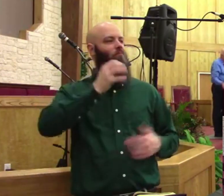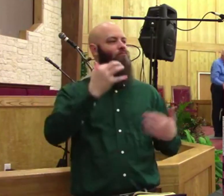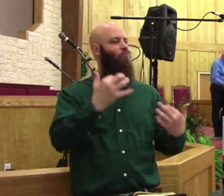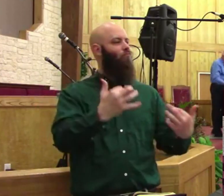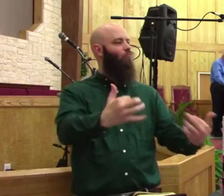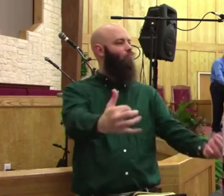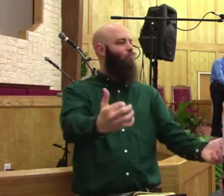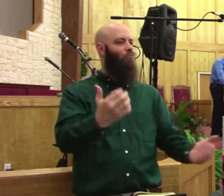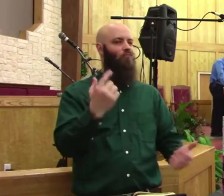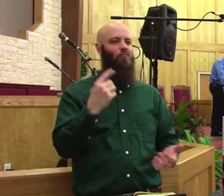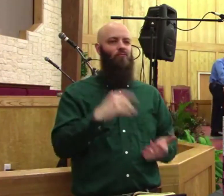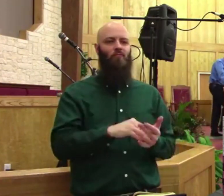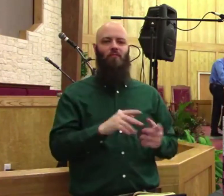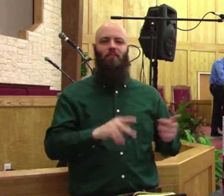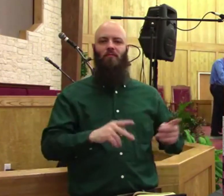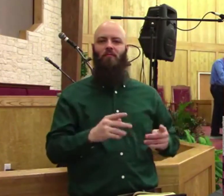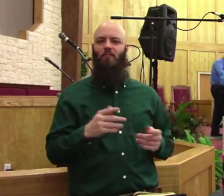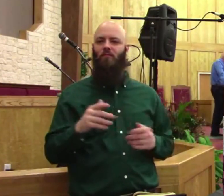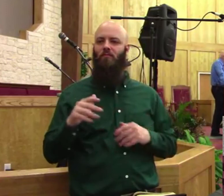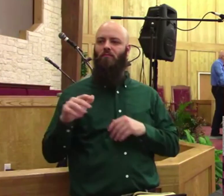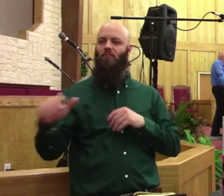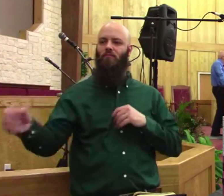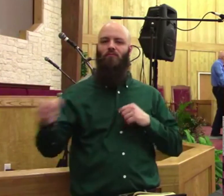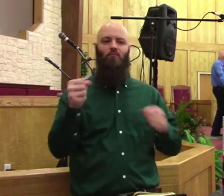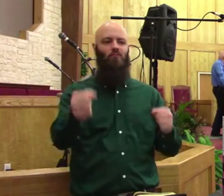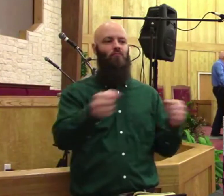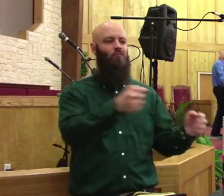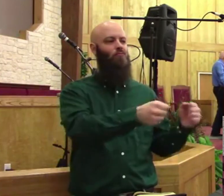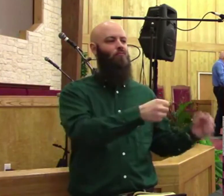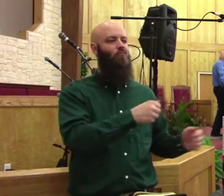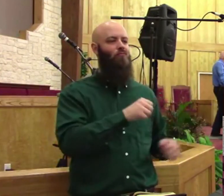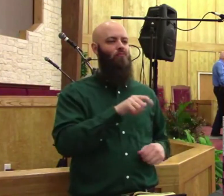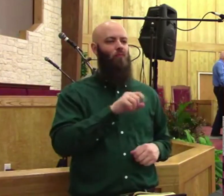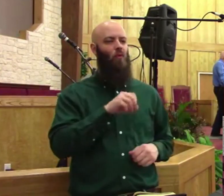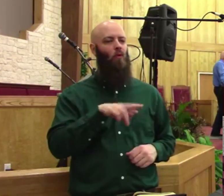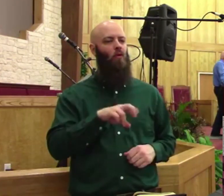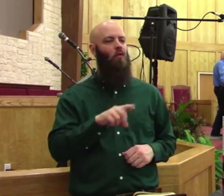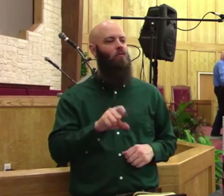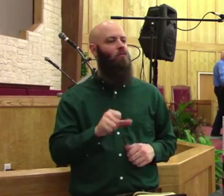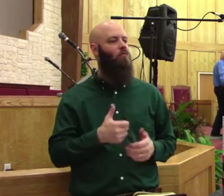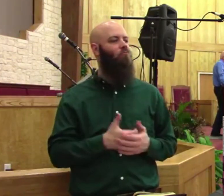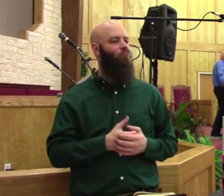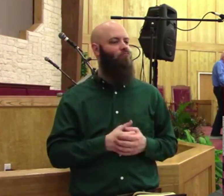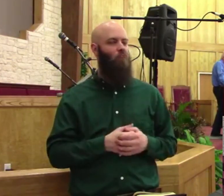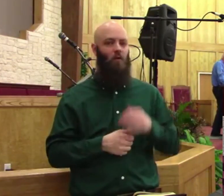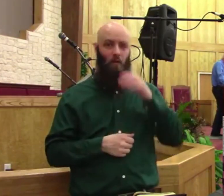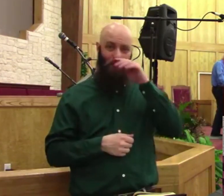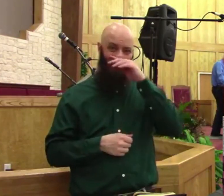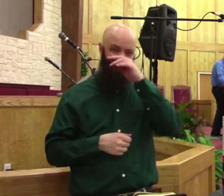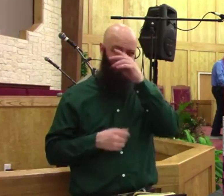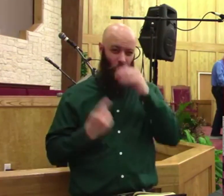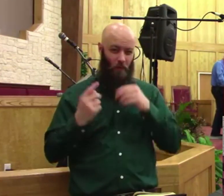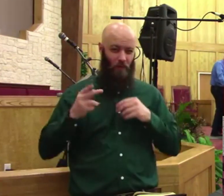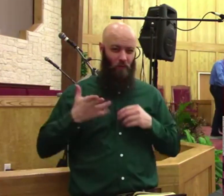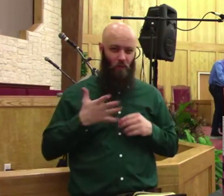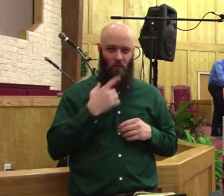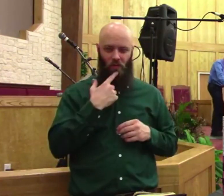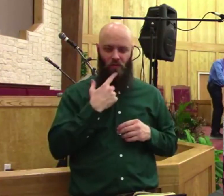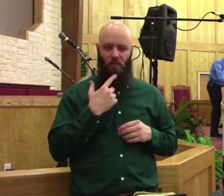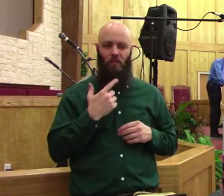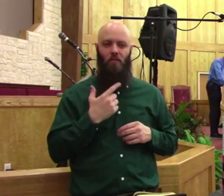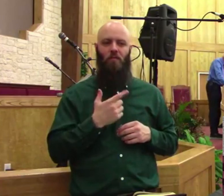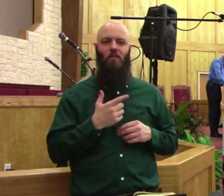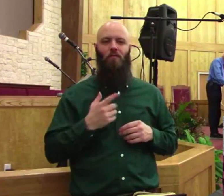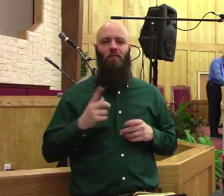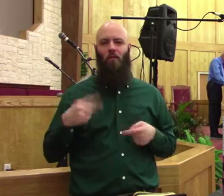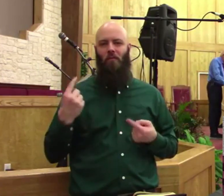people that he had invited. And one of the historians says that the only thing learned from